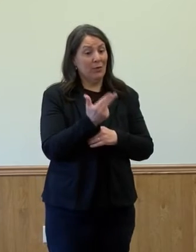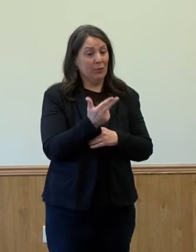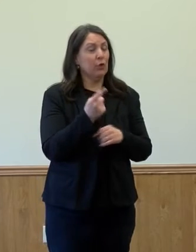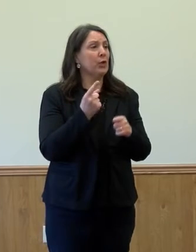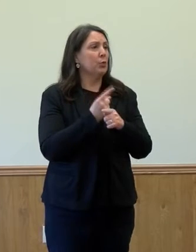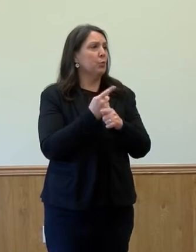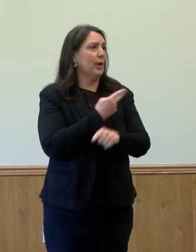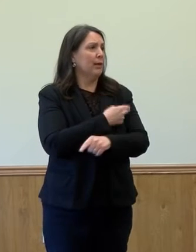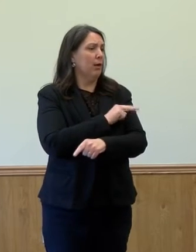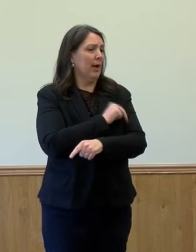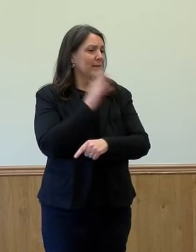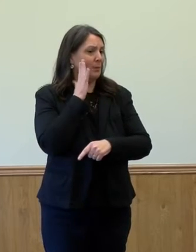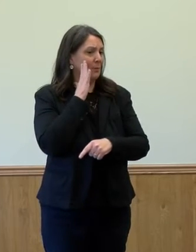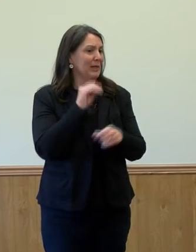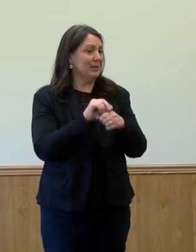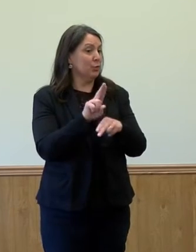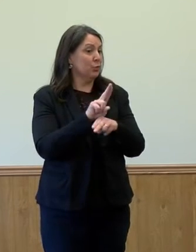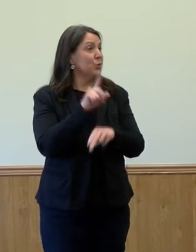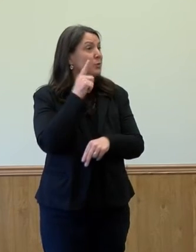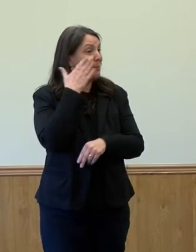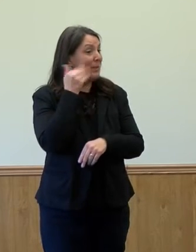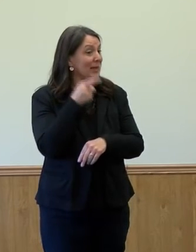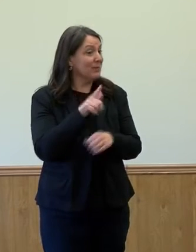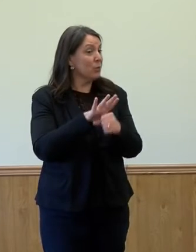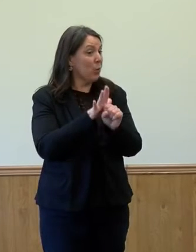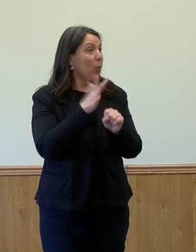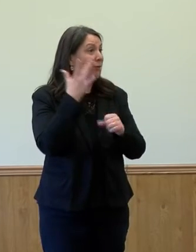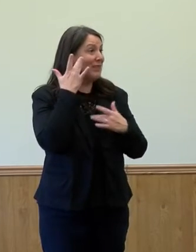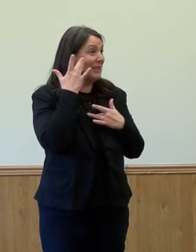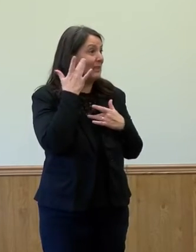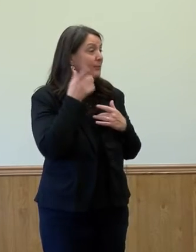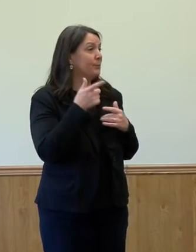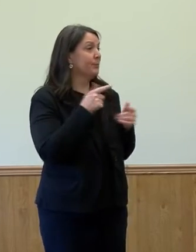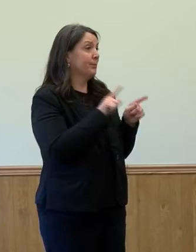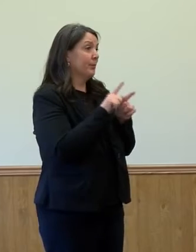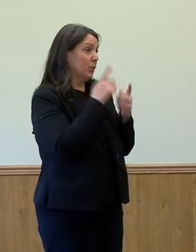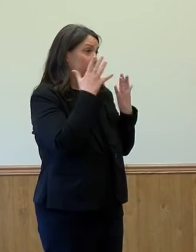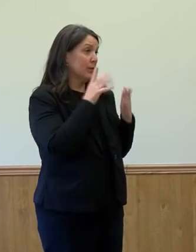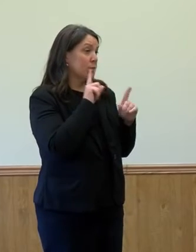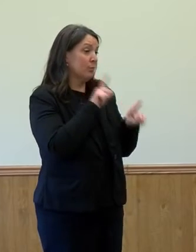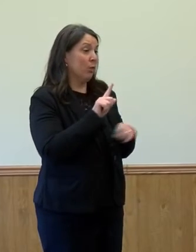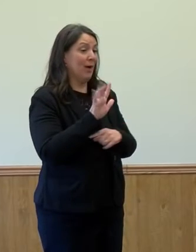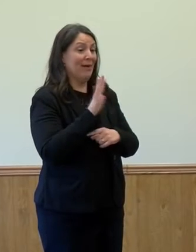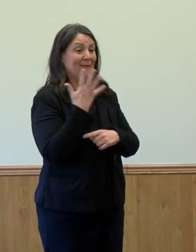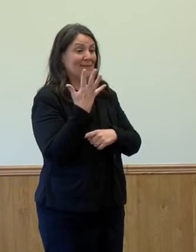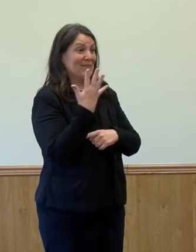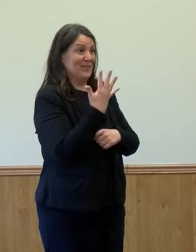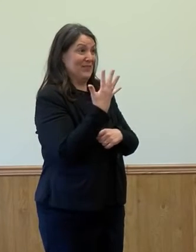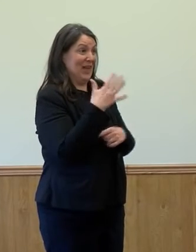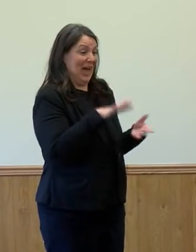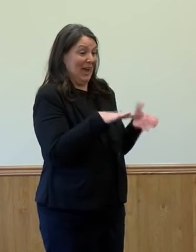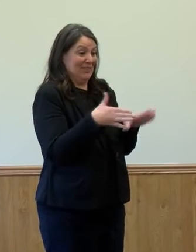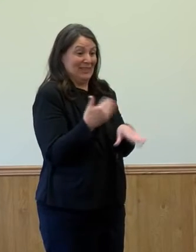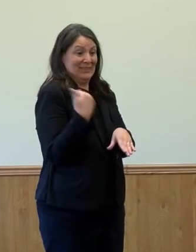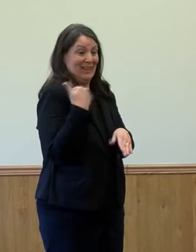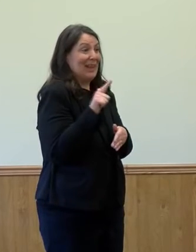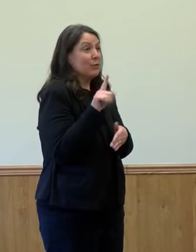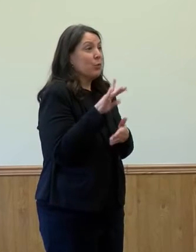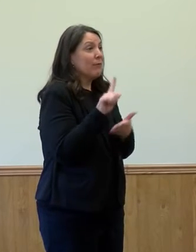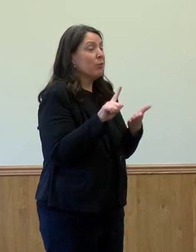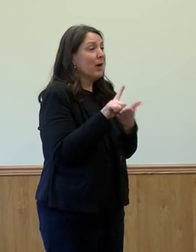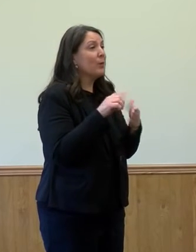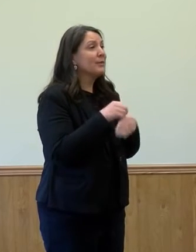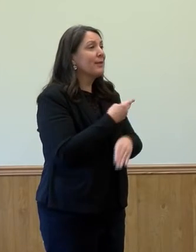non-ICU beds in use for COVID. We're also saddened to report 5 deaths in the past 24 hours in our hospital